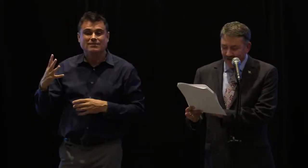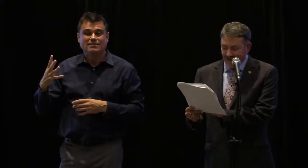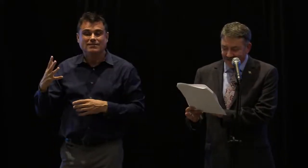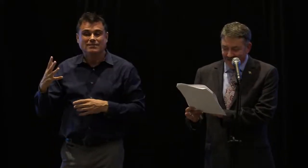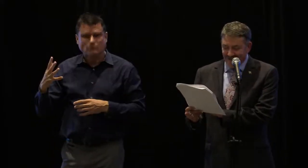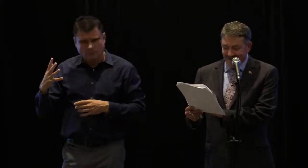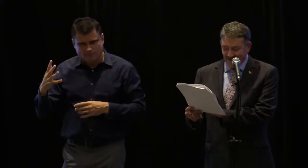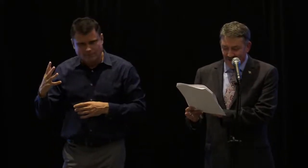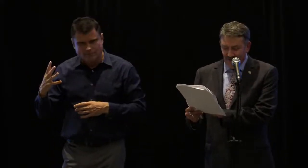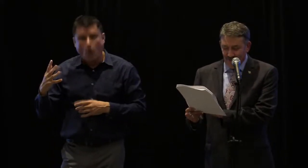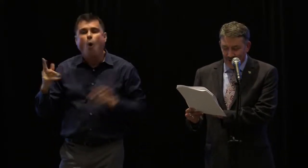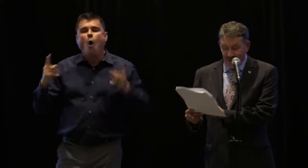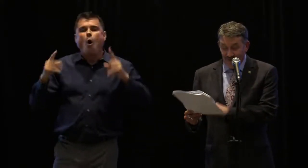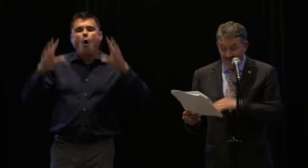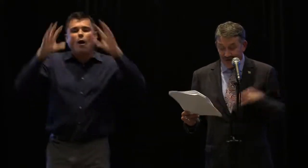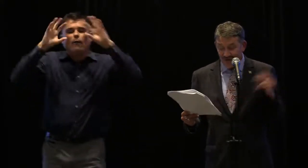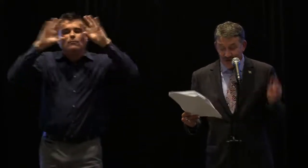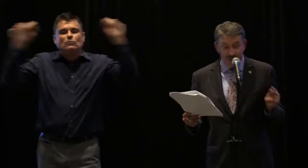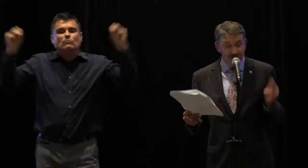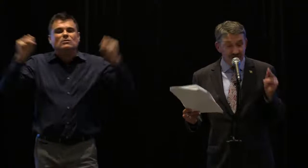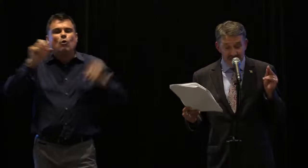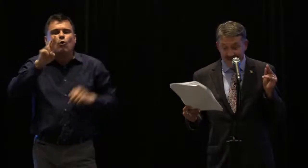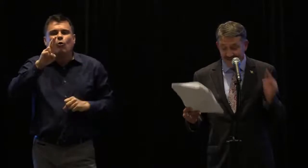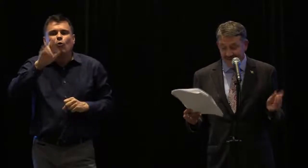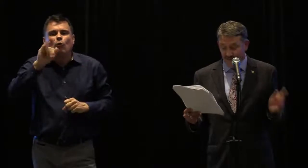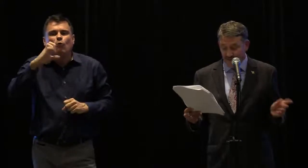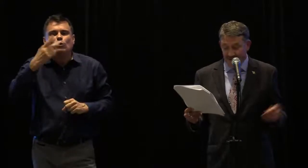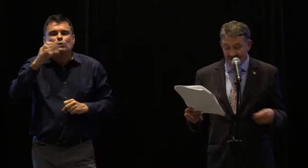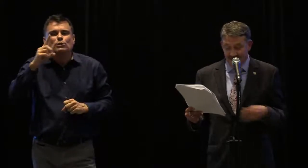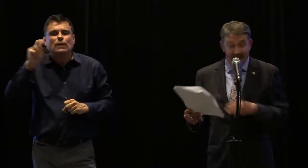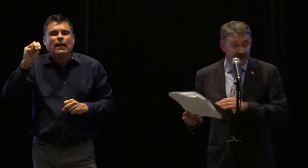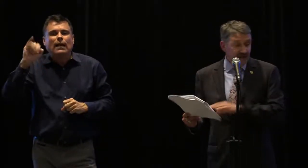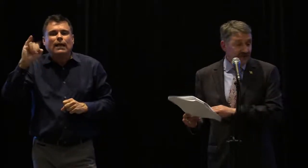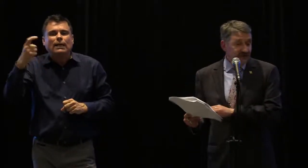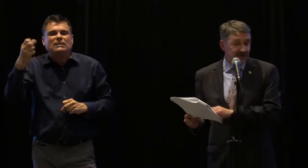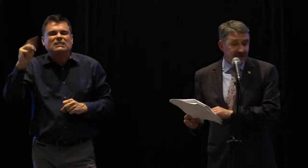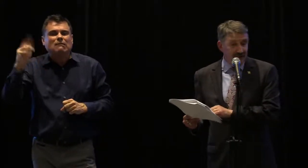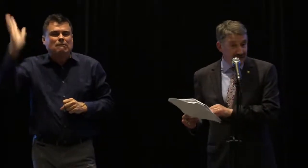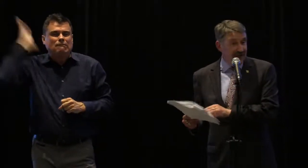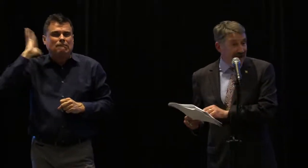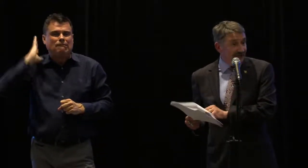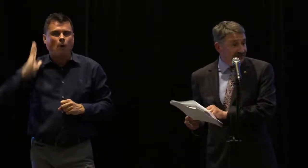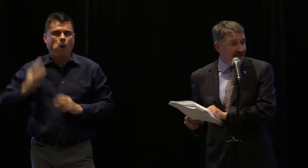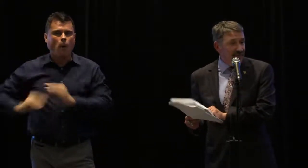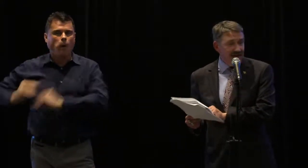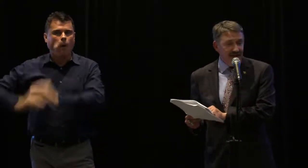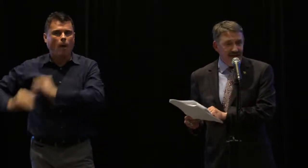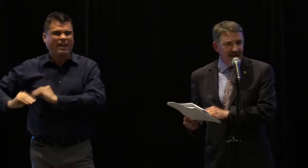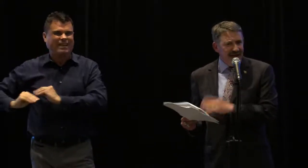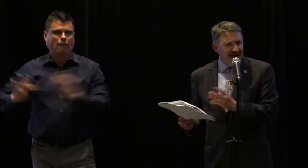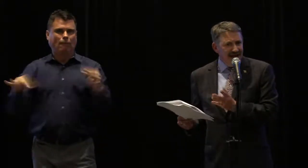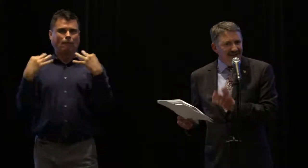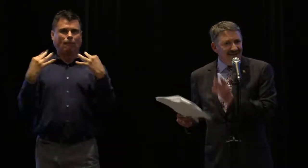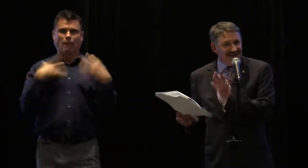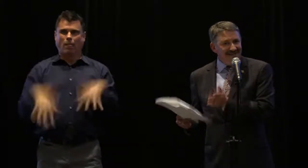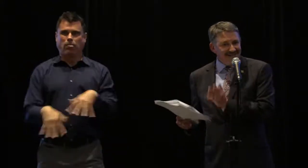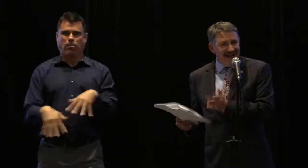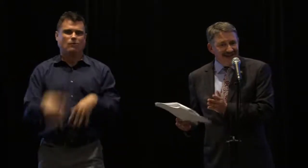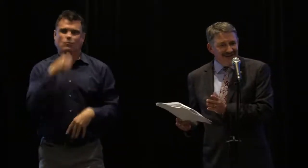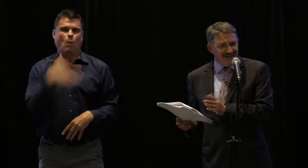We're also excited to start work on the first two accessibility standards that we announced in May.